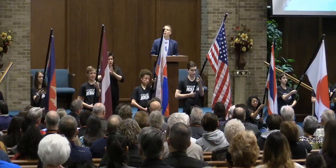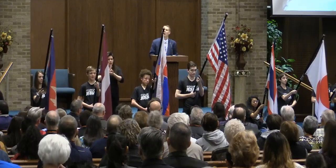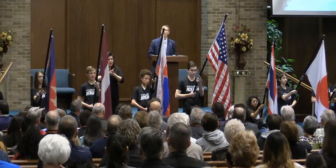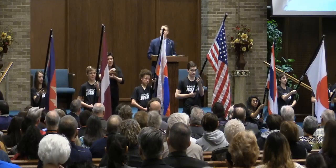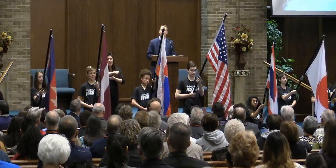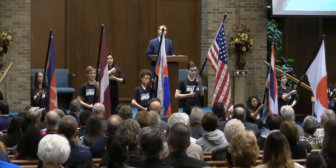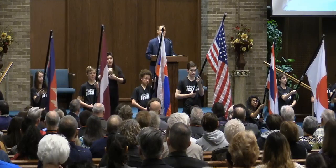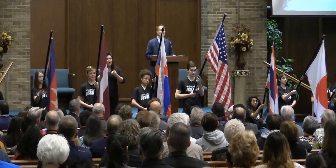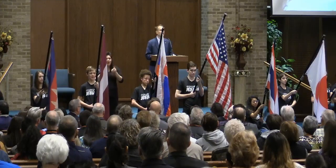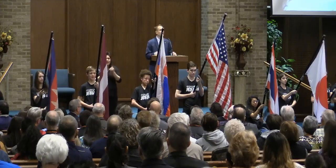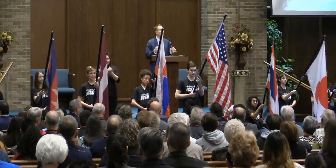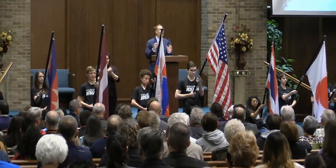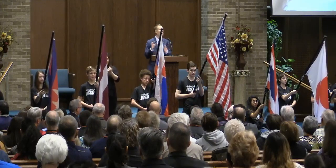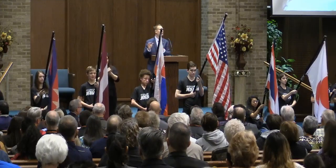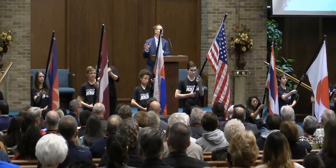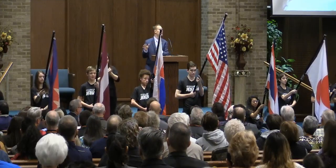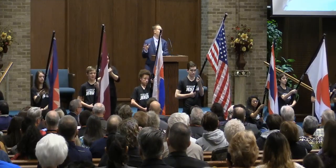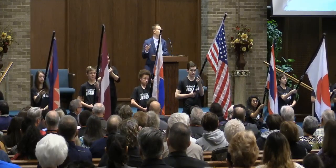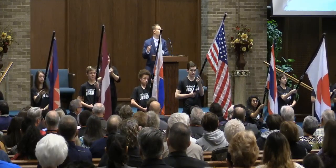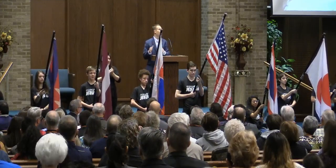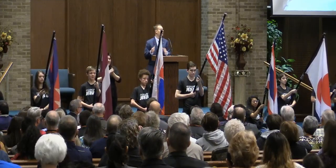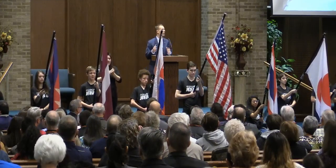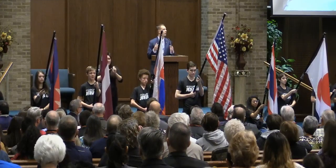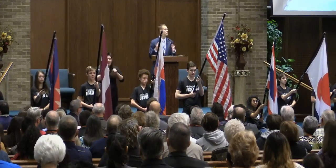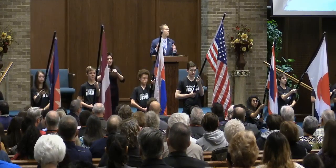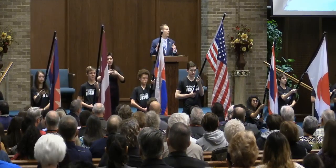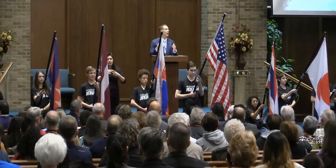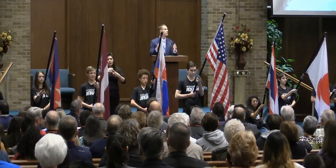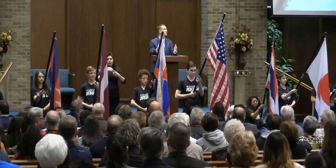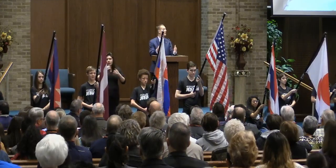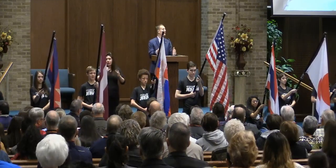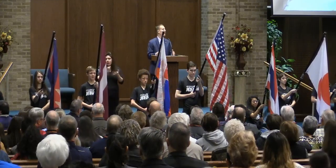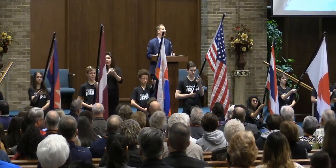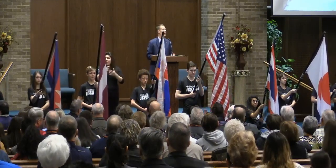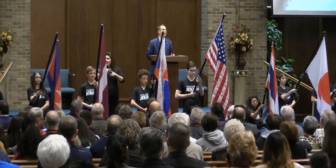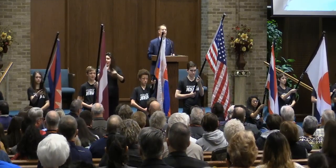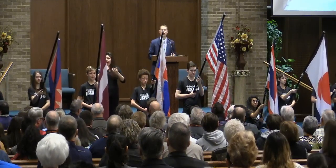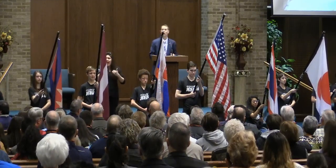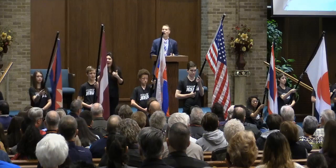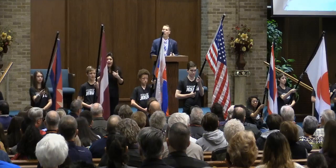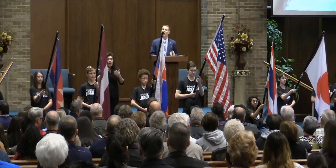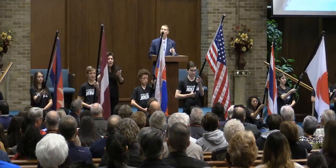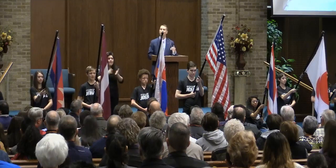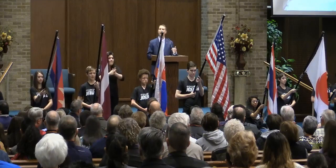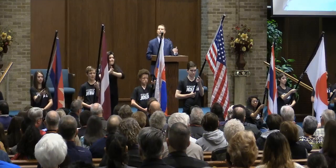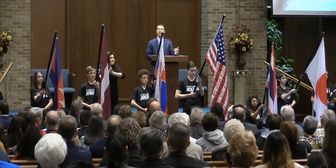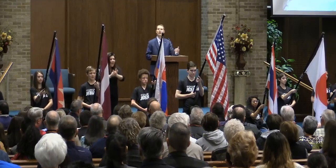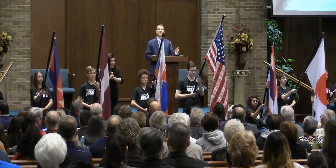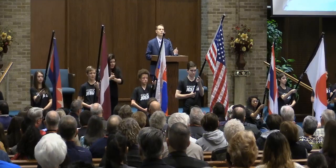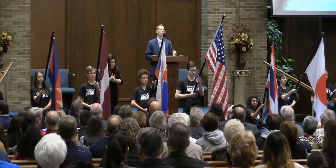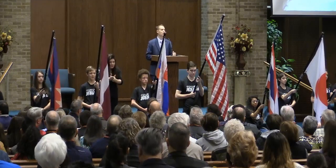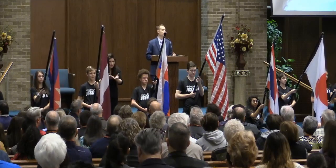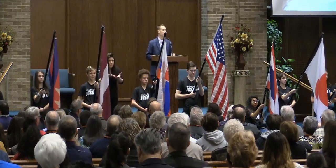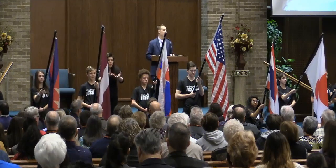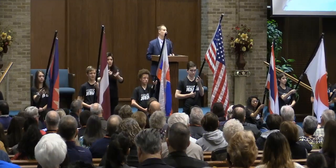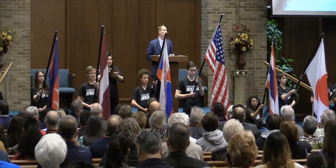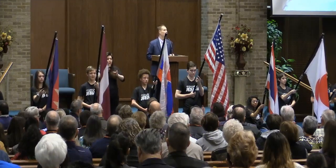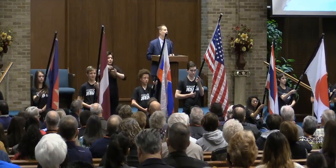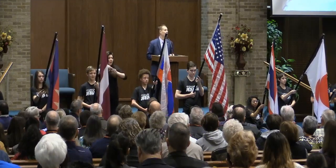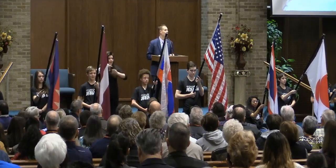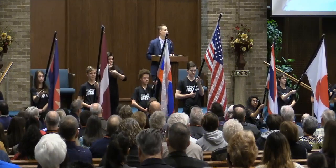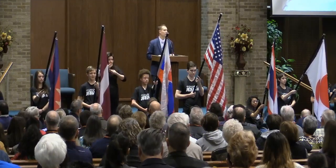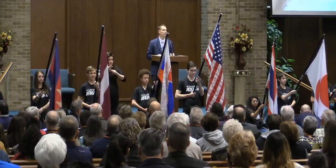different sports, and yet they could have chosen to do that, but it was a passion that they had to want to come into this ministry